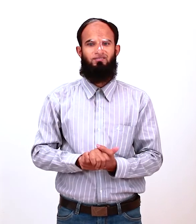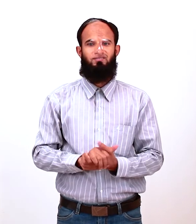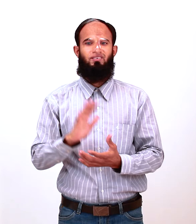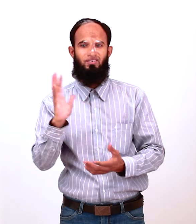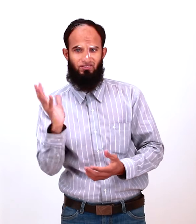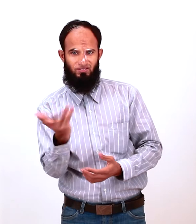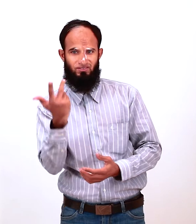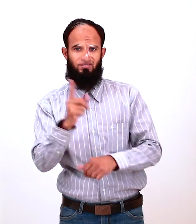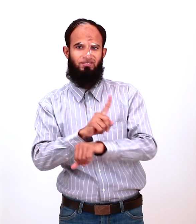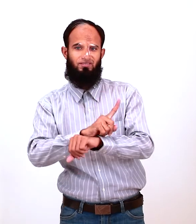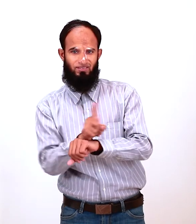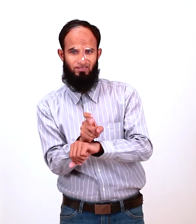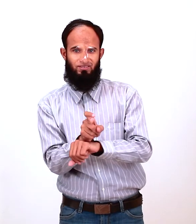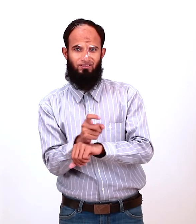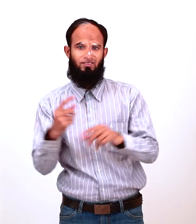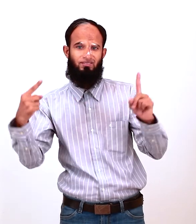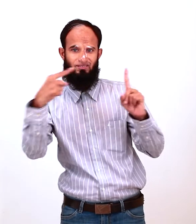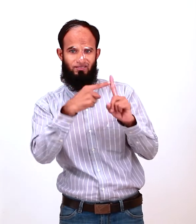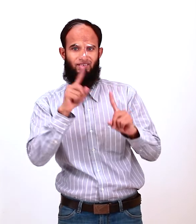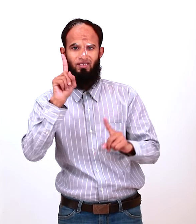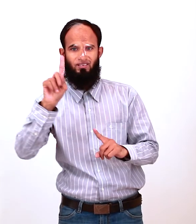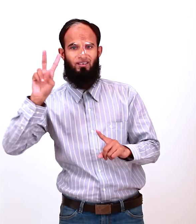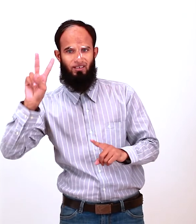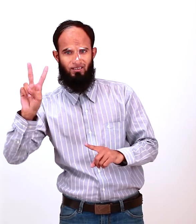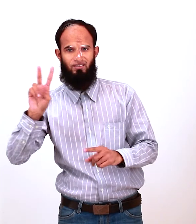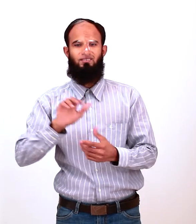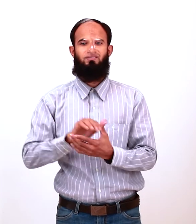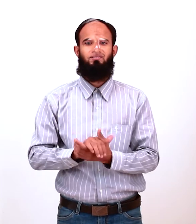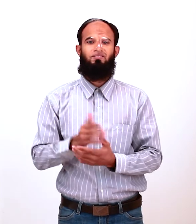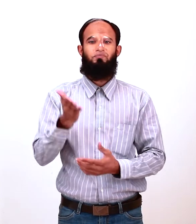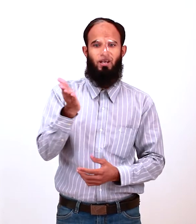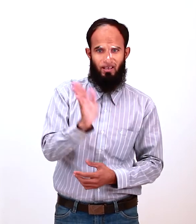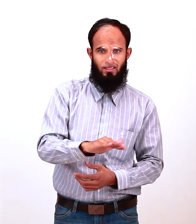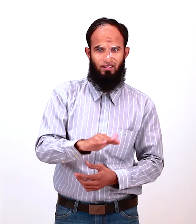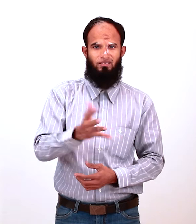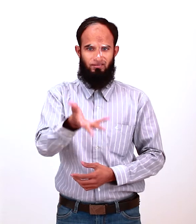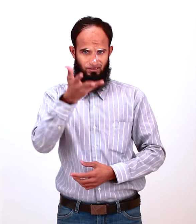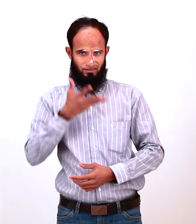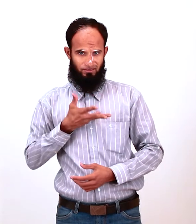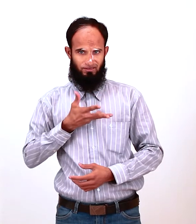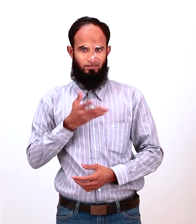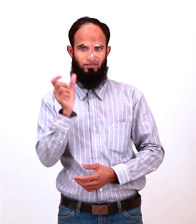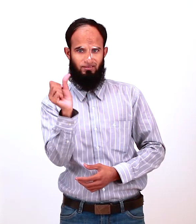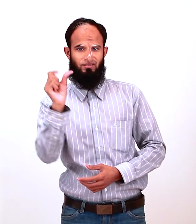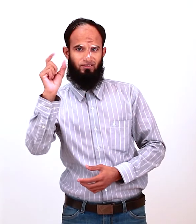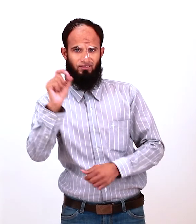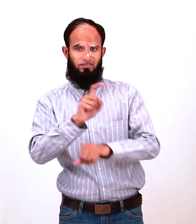If the minute hand is pointed at 12, it represents 60 minutes or 1